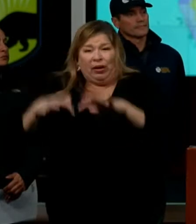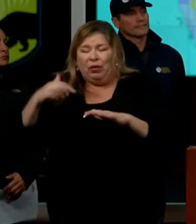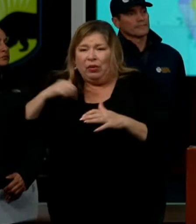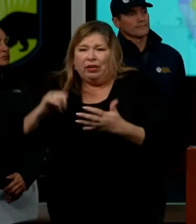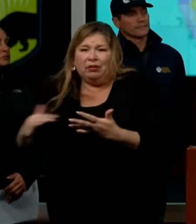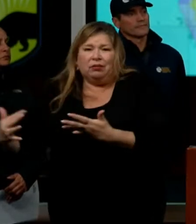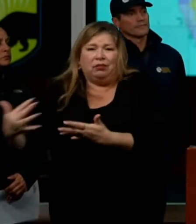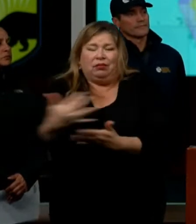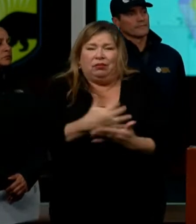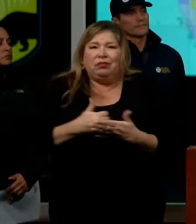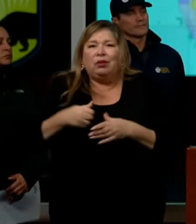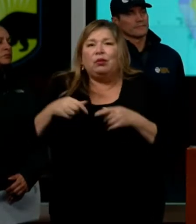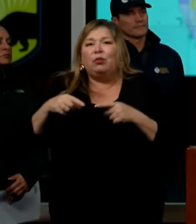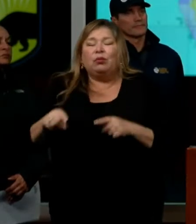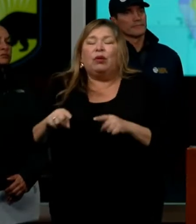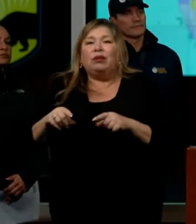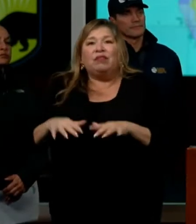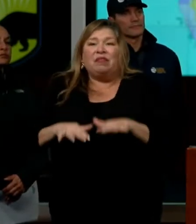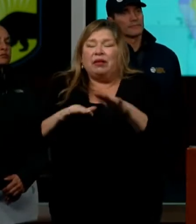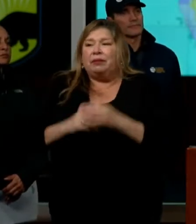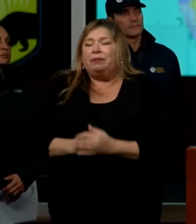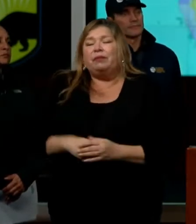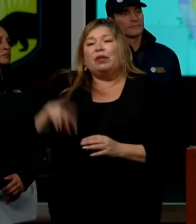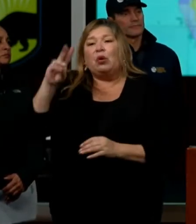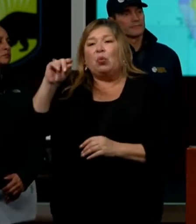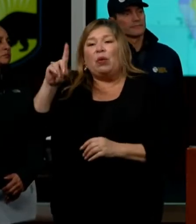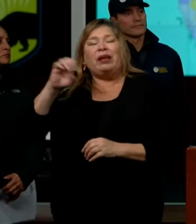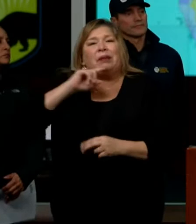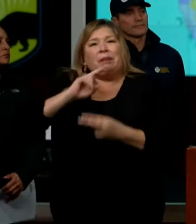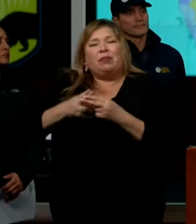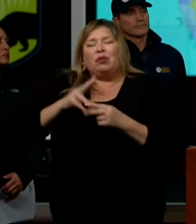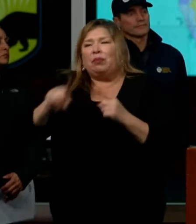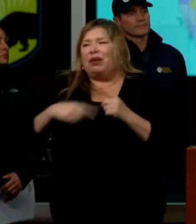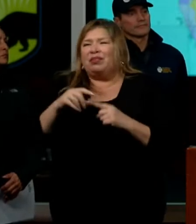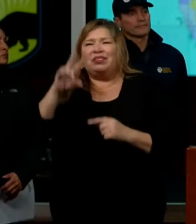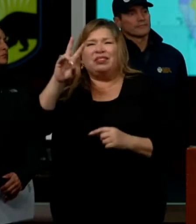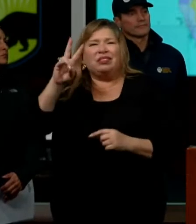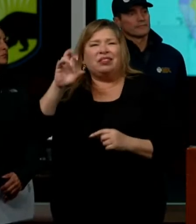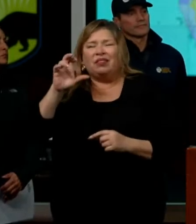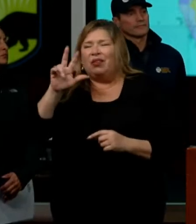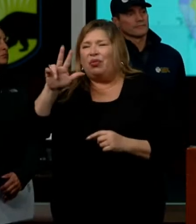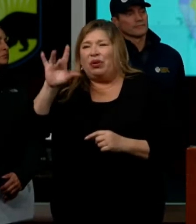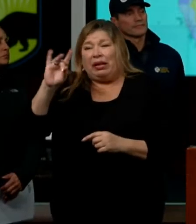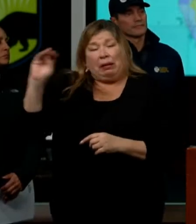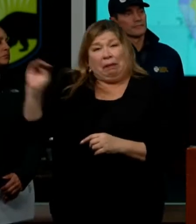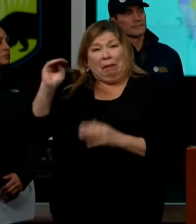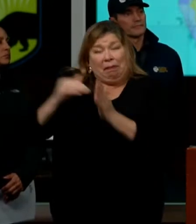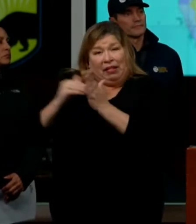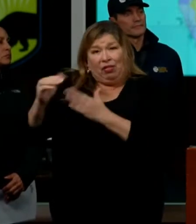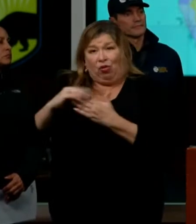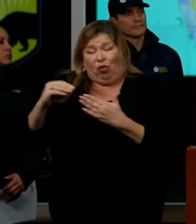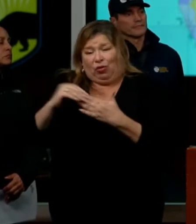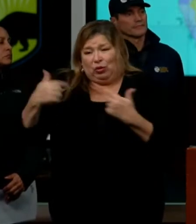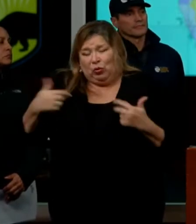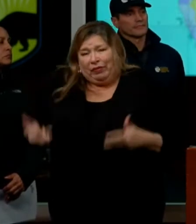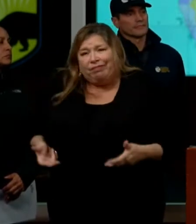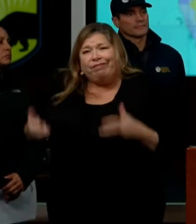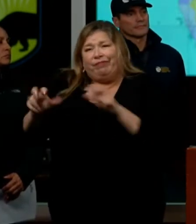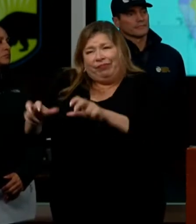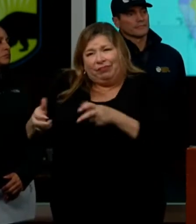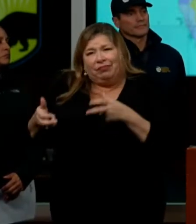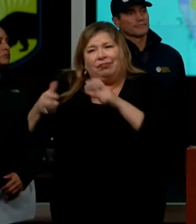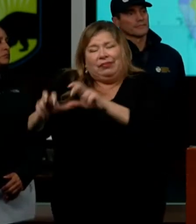during times like this. Wade referenced $700 million and $738 million that we've invested in the last 2